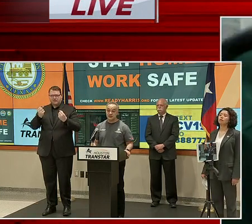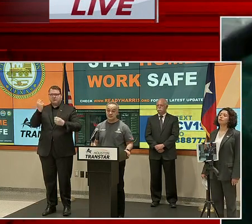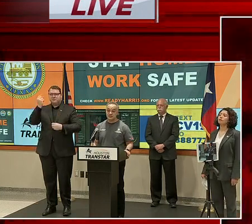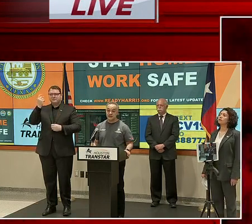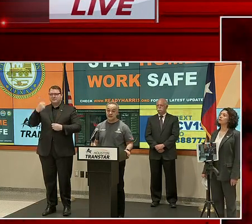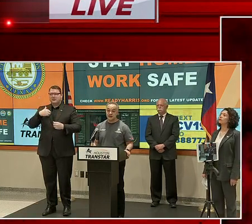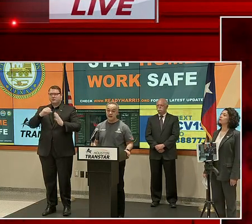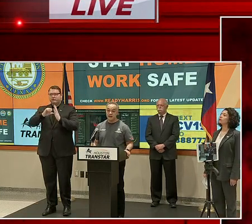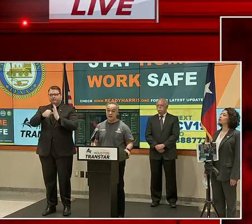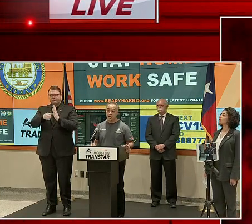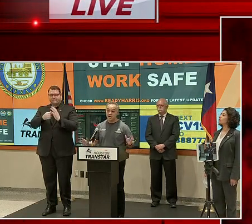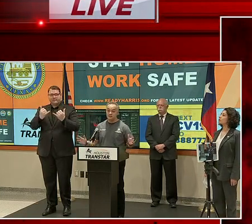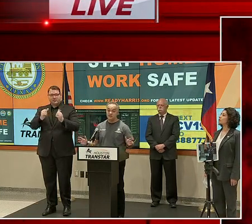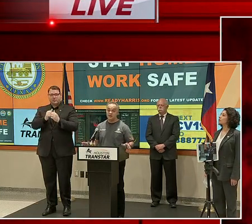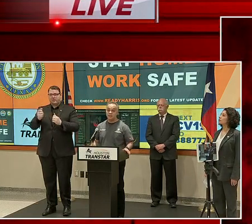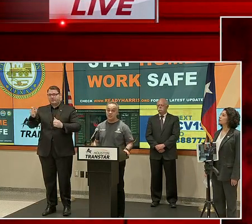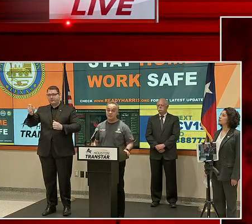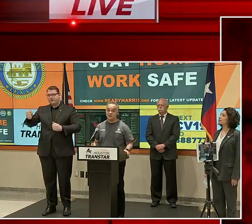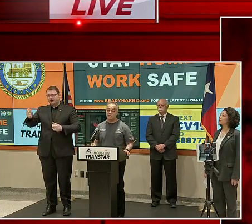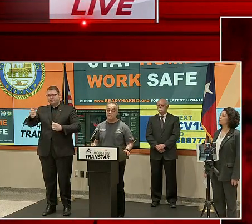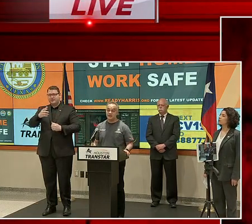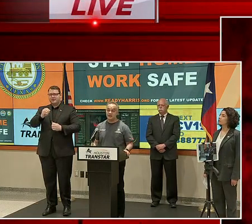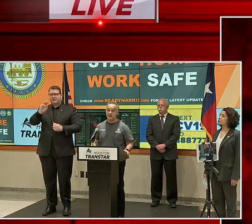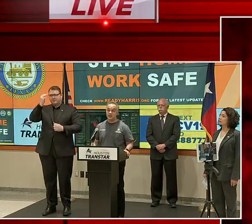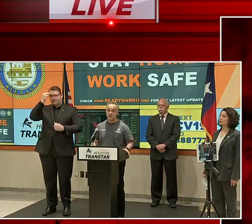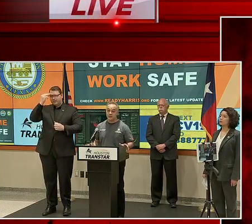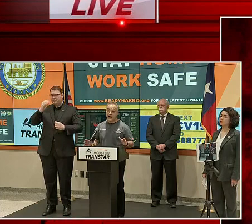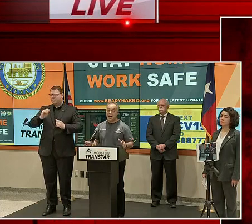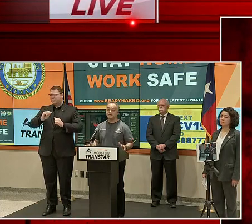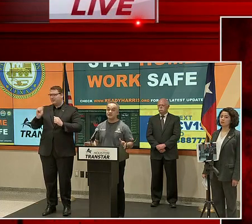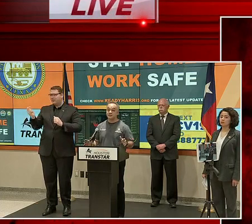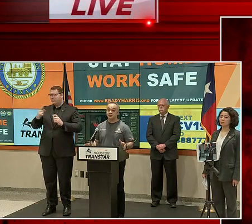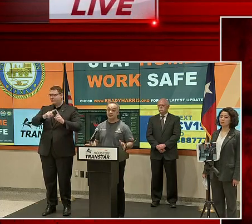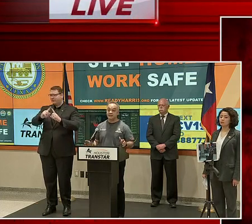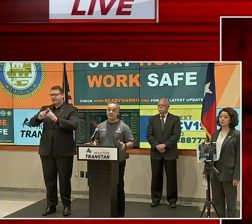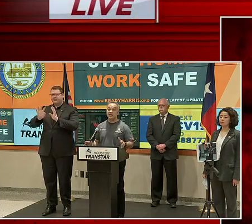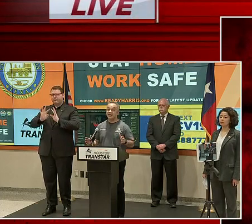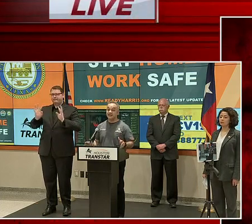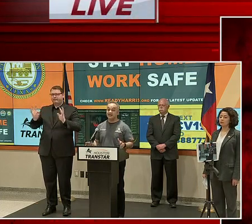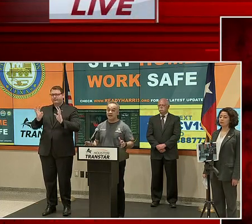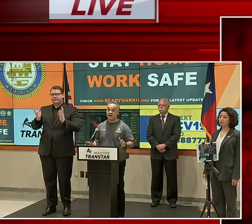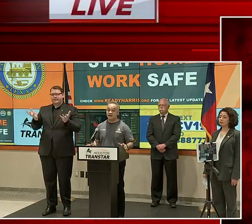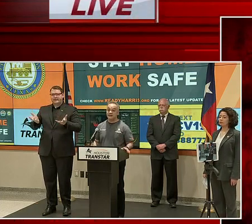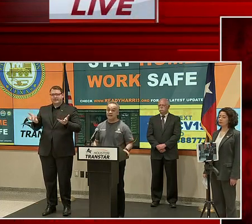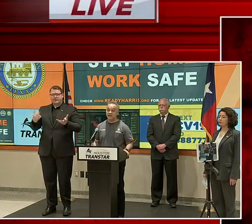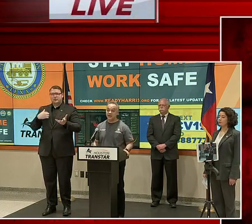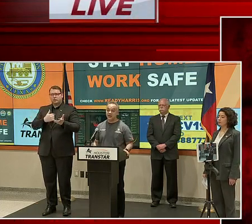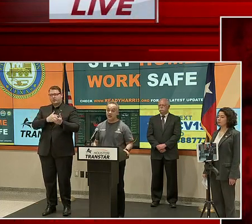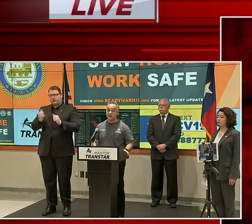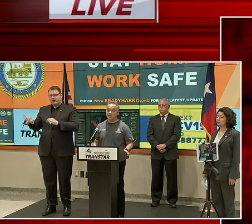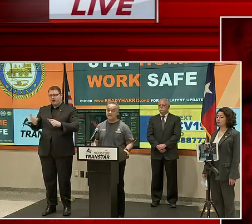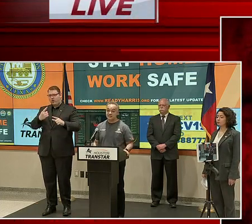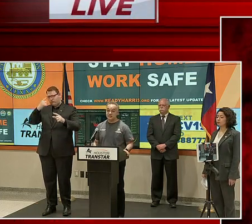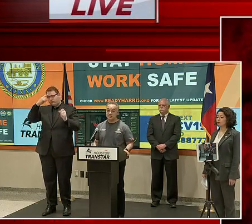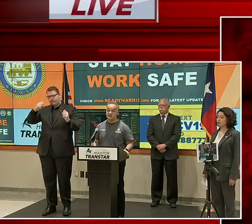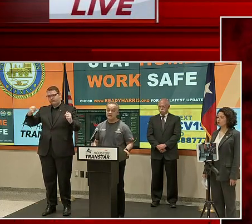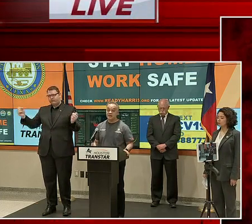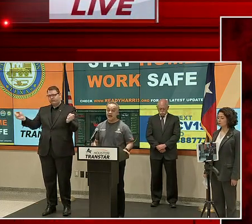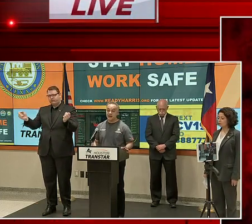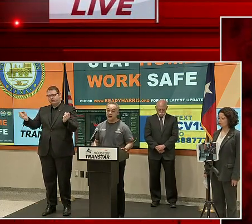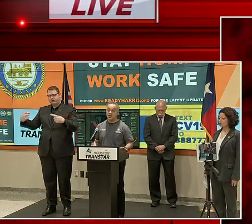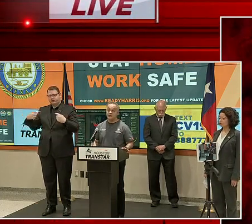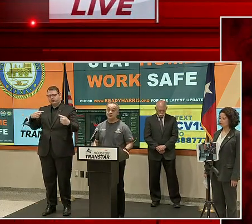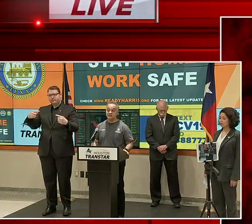the judge and the mayor and all of our partners that are here, we are absolutely committed and united in our